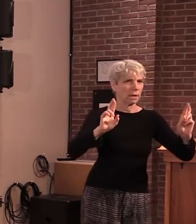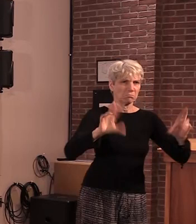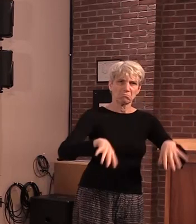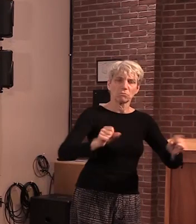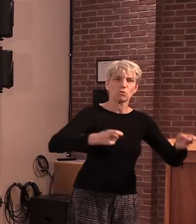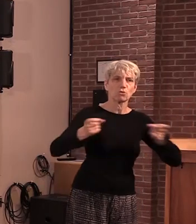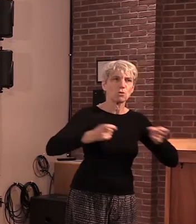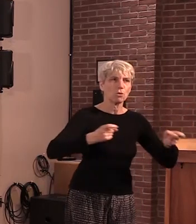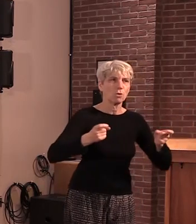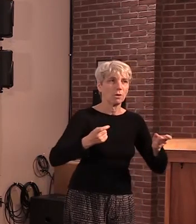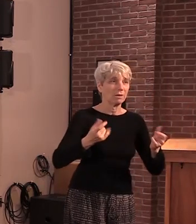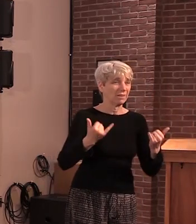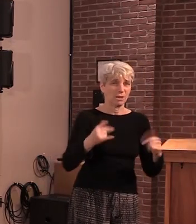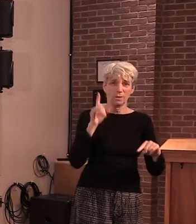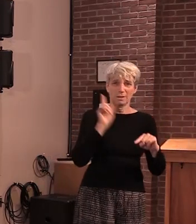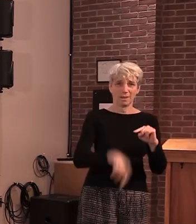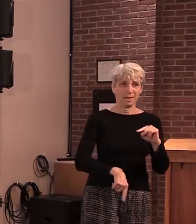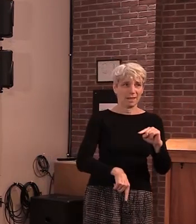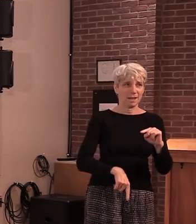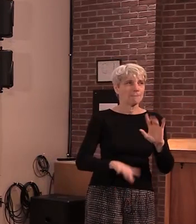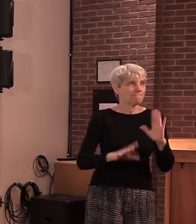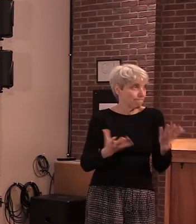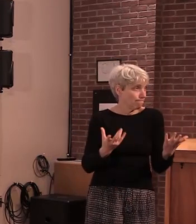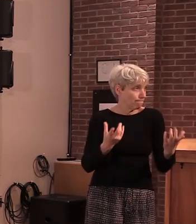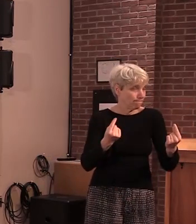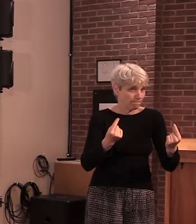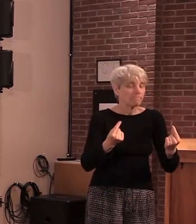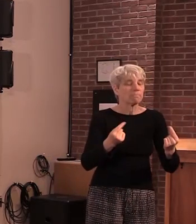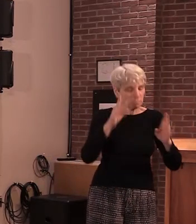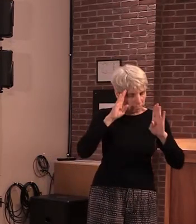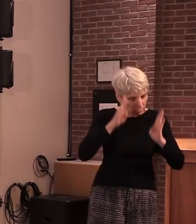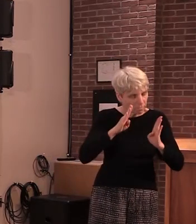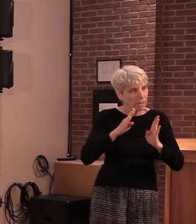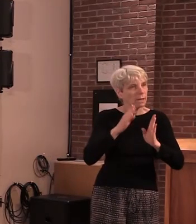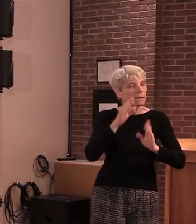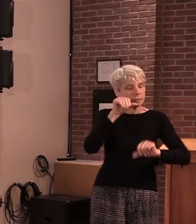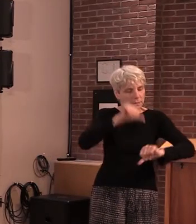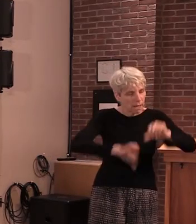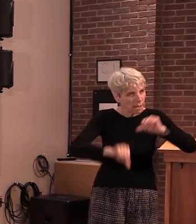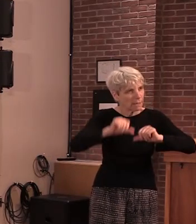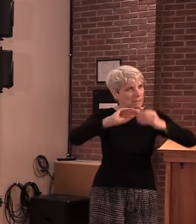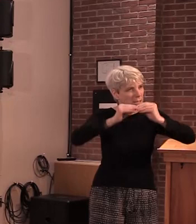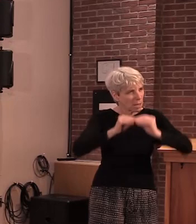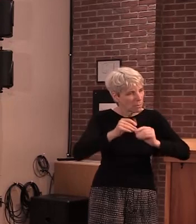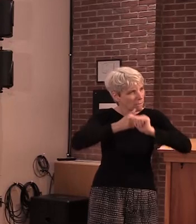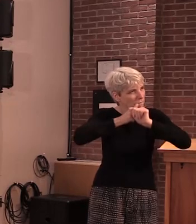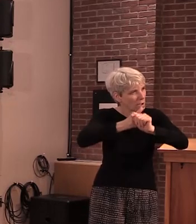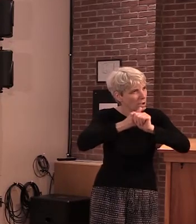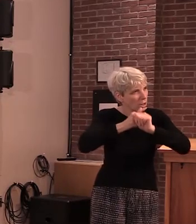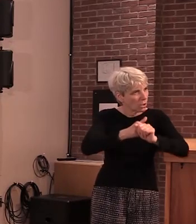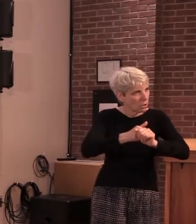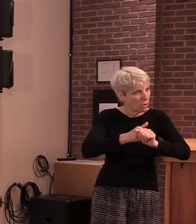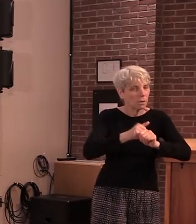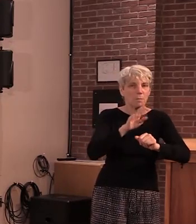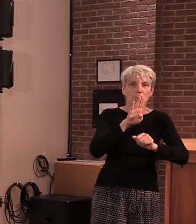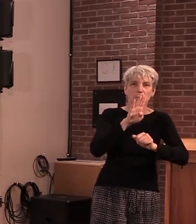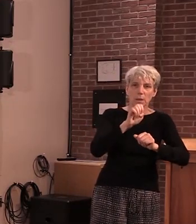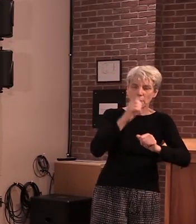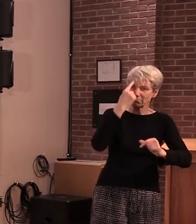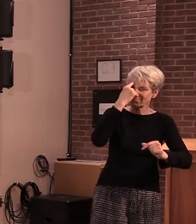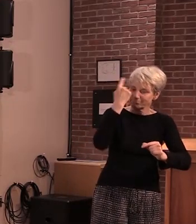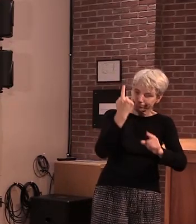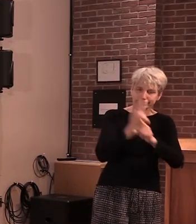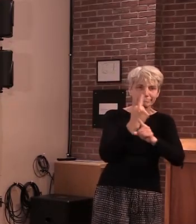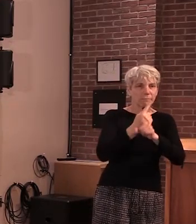What we can do is pay attention to the science, keep our assumptions realistic, and use our best judgment. To